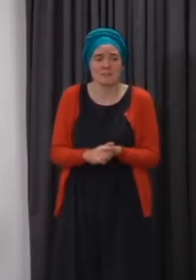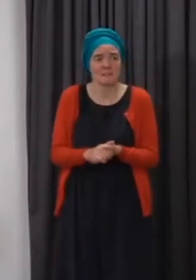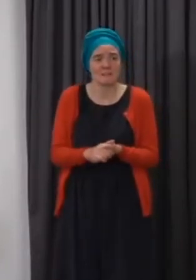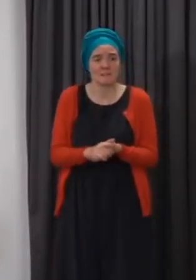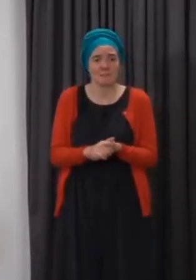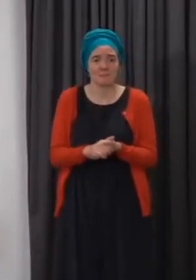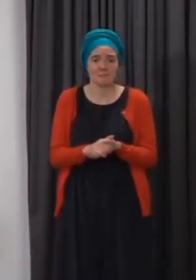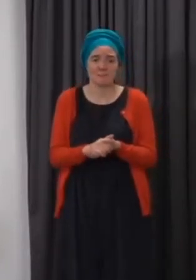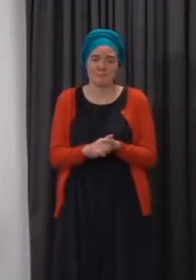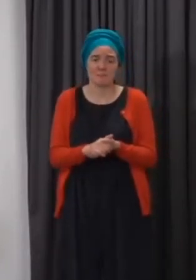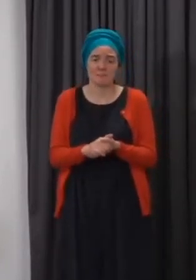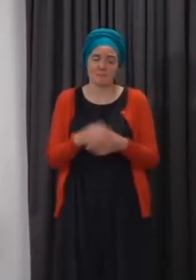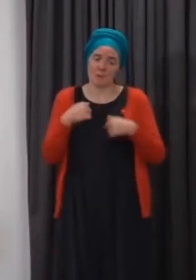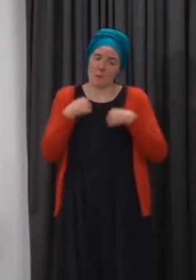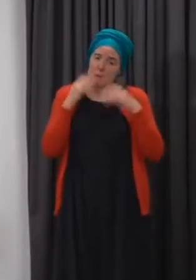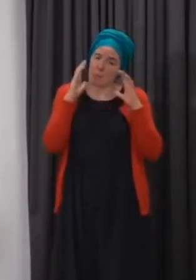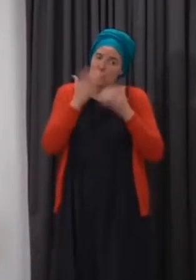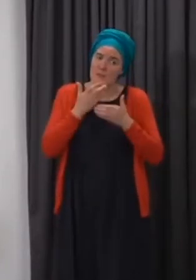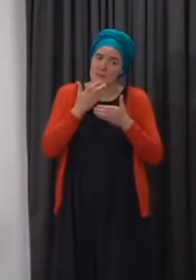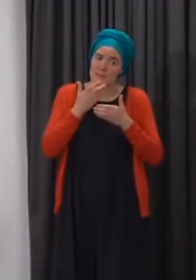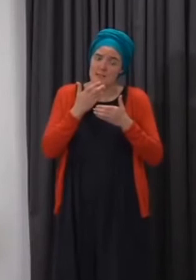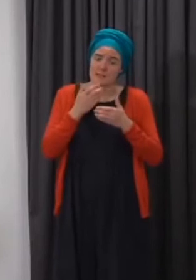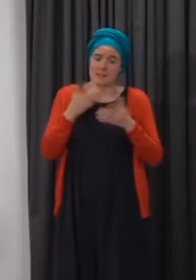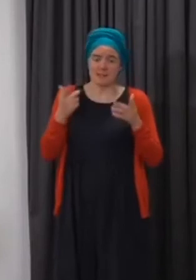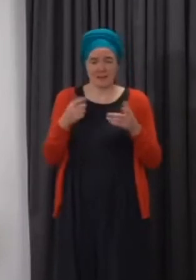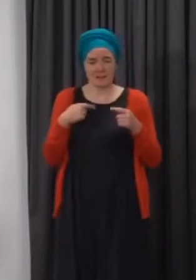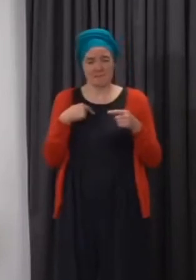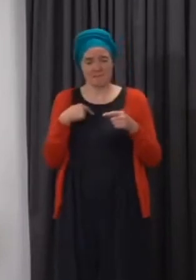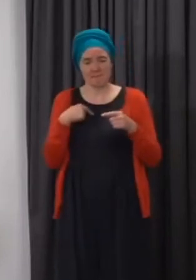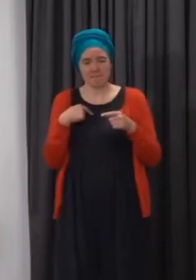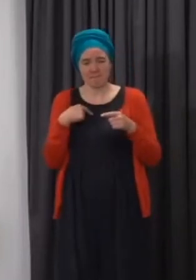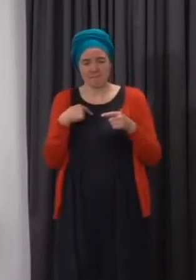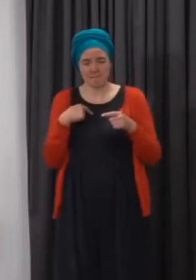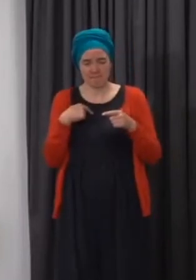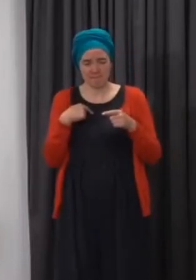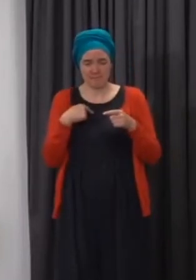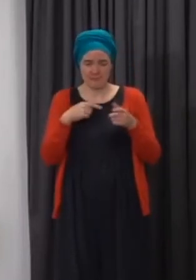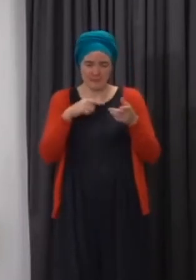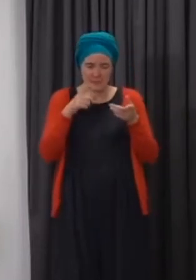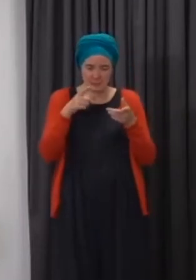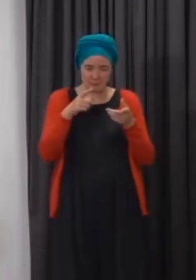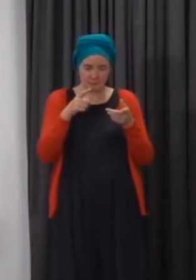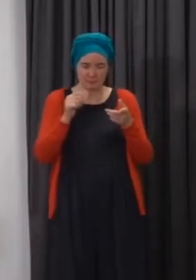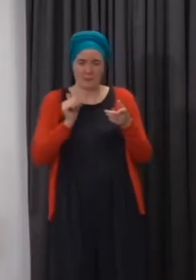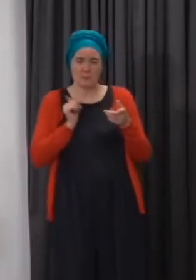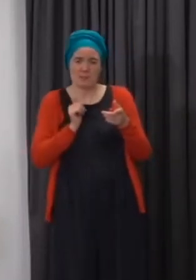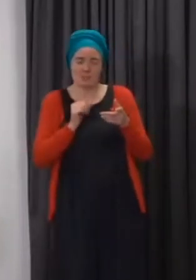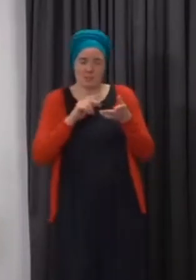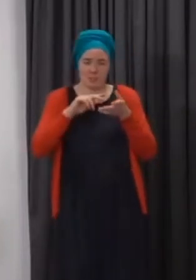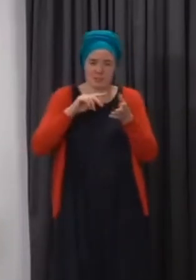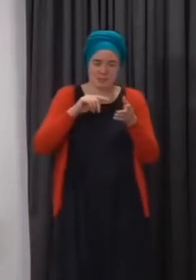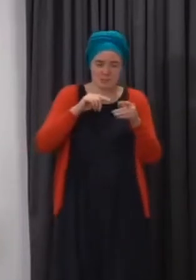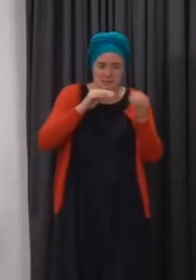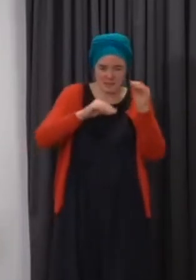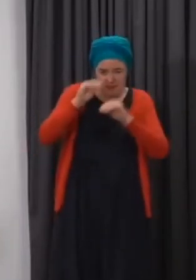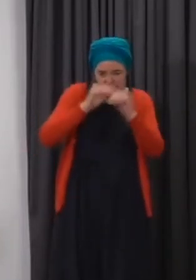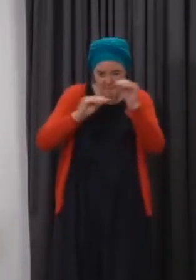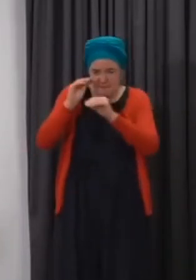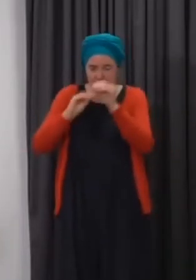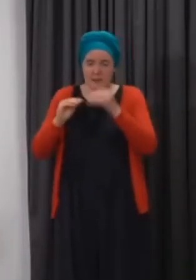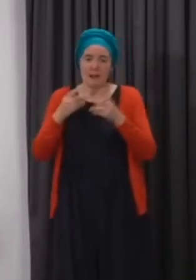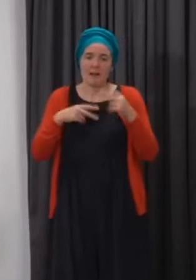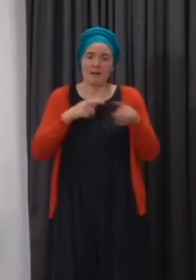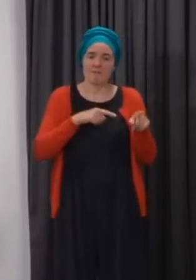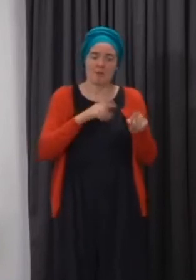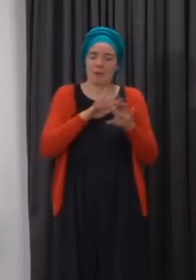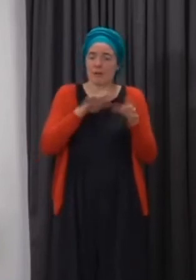myself, I am still worried that the modelling, even alongside how we exit from lockdown, could still indicate a second and possibly a third peak if we're not careful. So